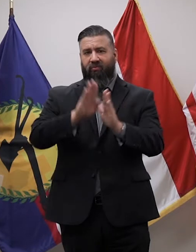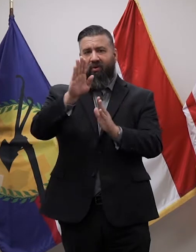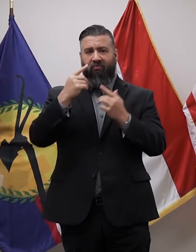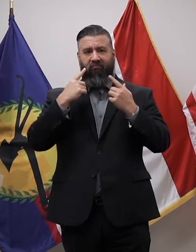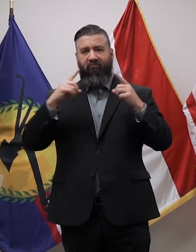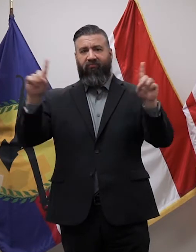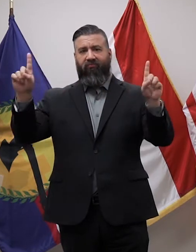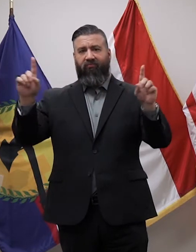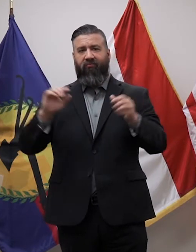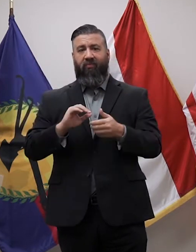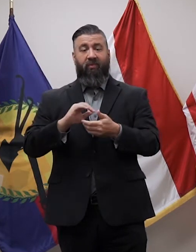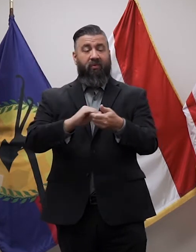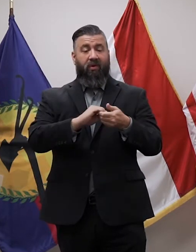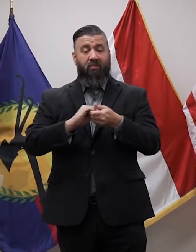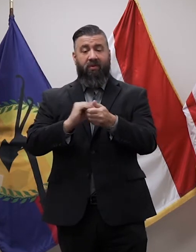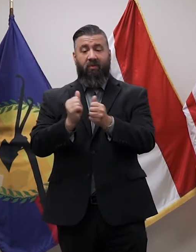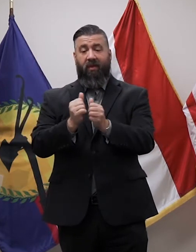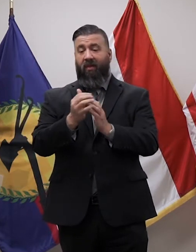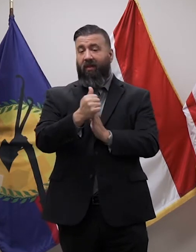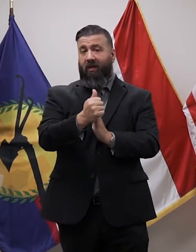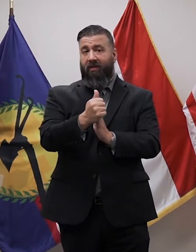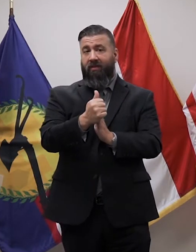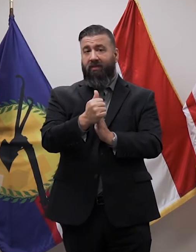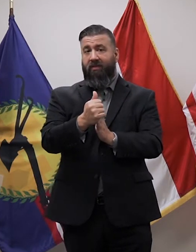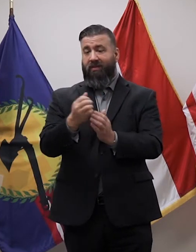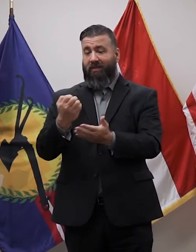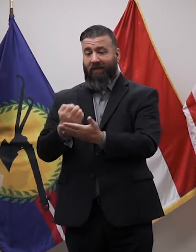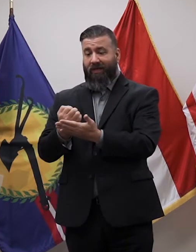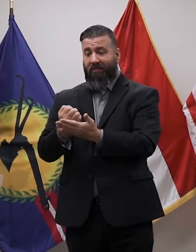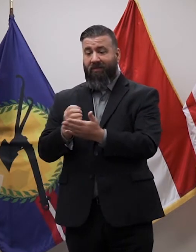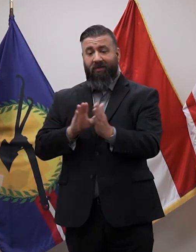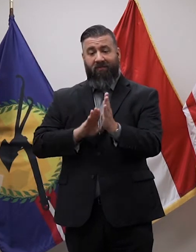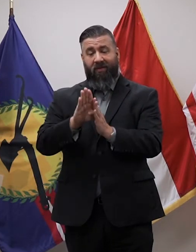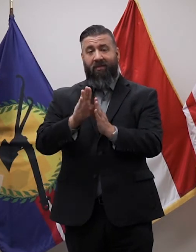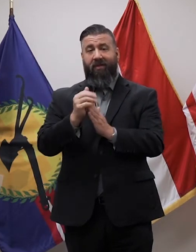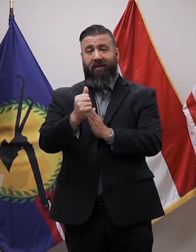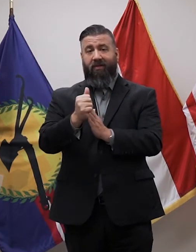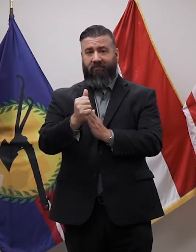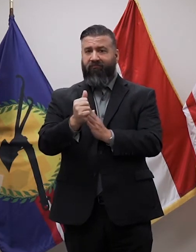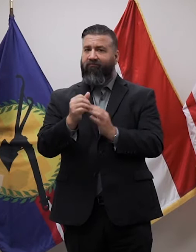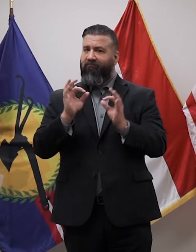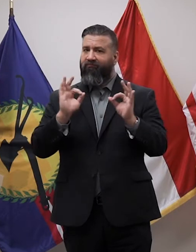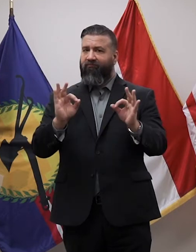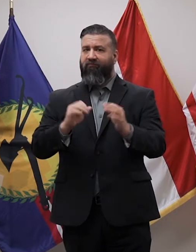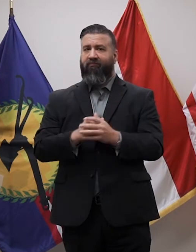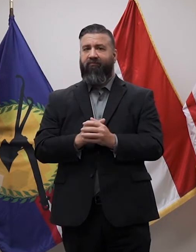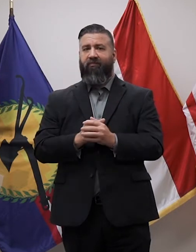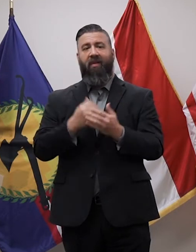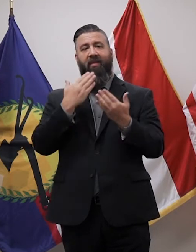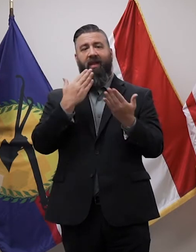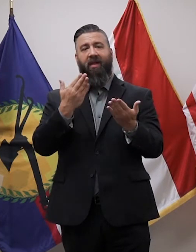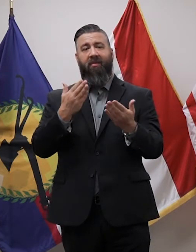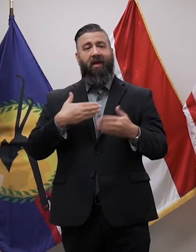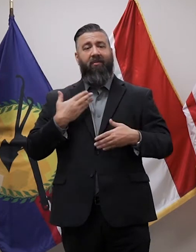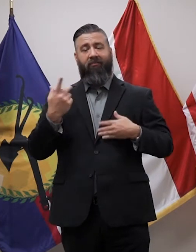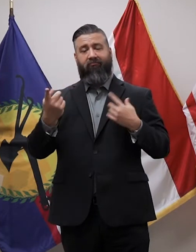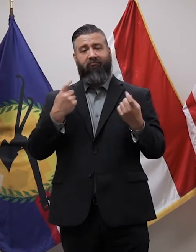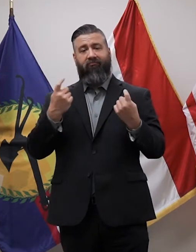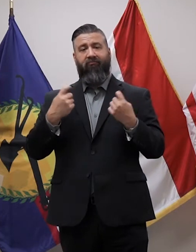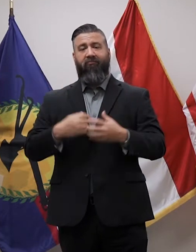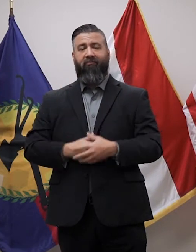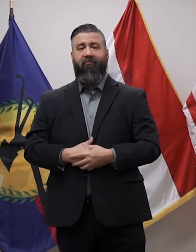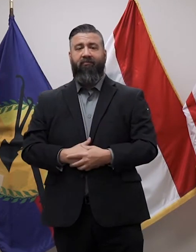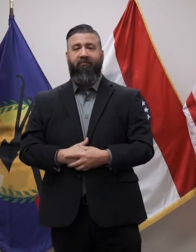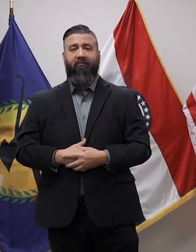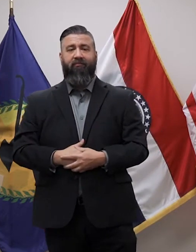elected leaders, business leaders, and economic development leaders is paying off. Thank you, and I'd be happy to answer any